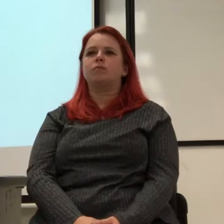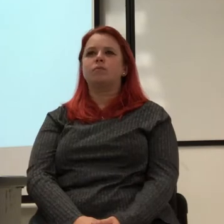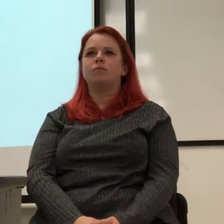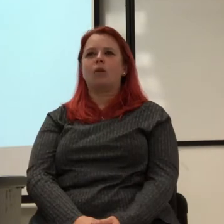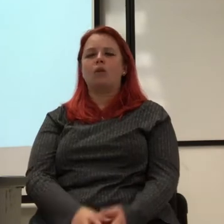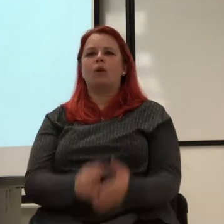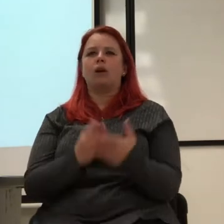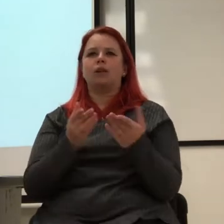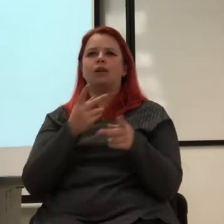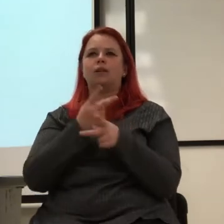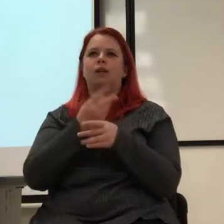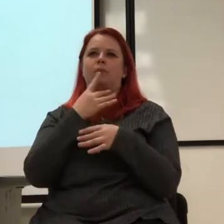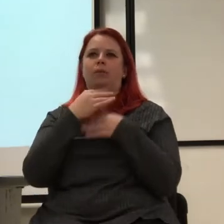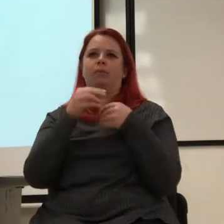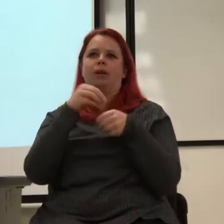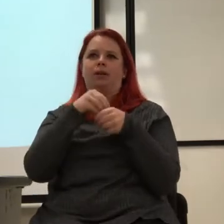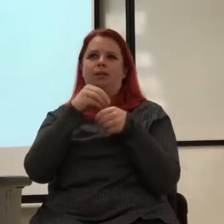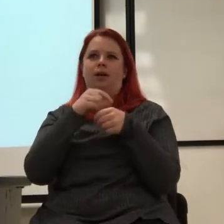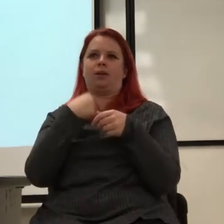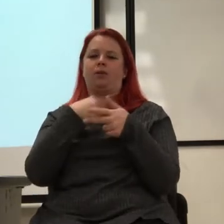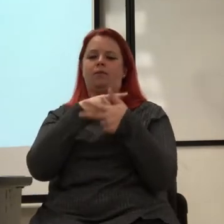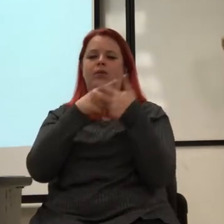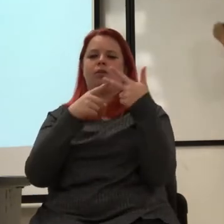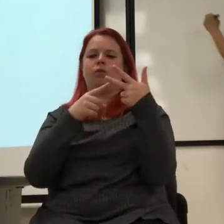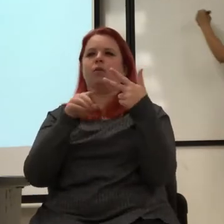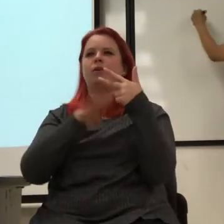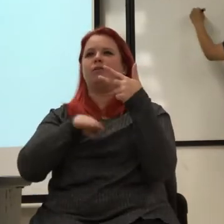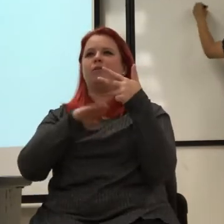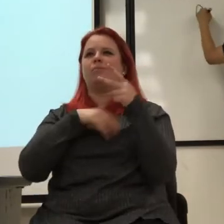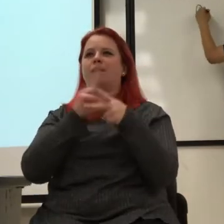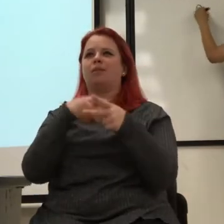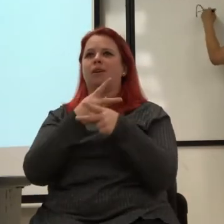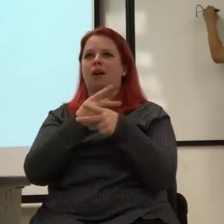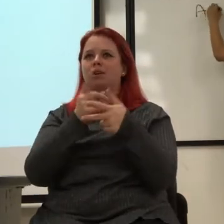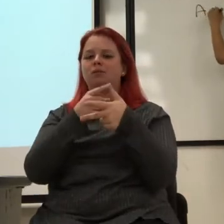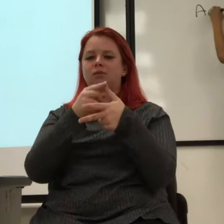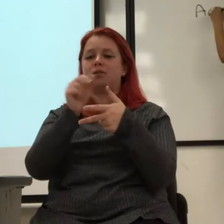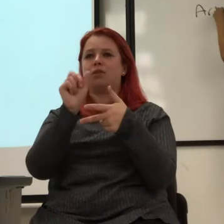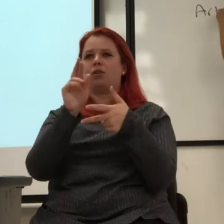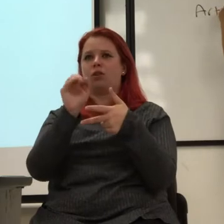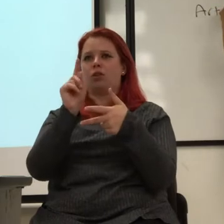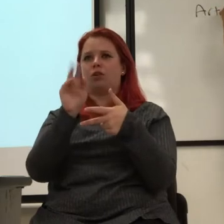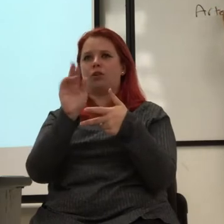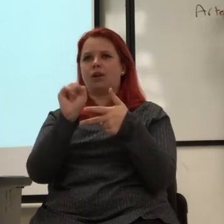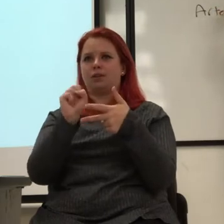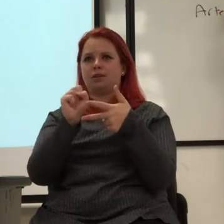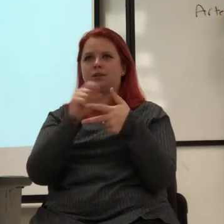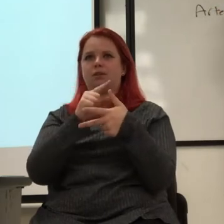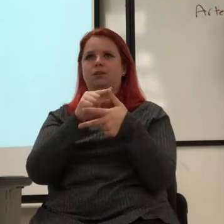There's three basic kinds. I said the arteries.